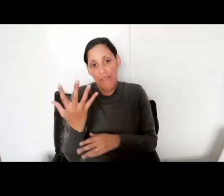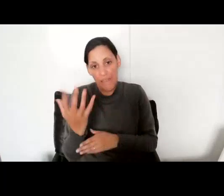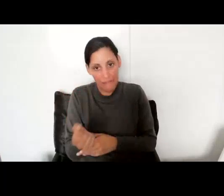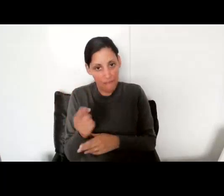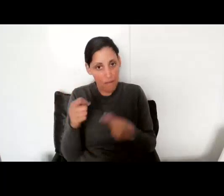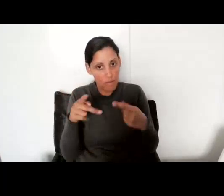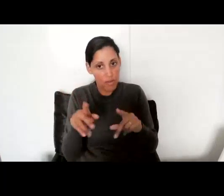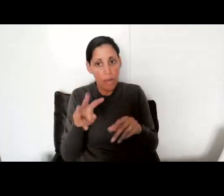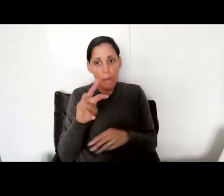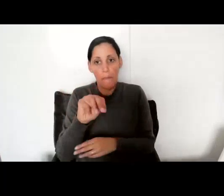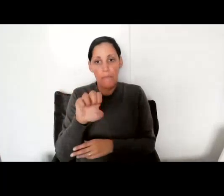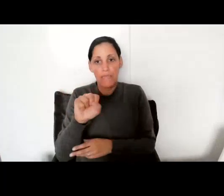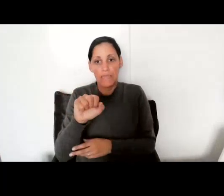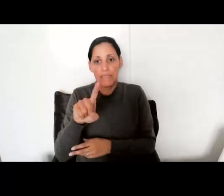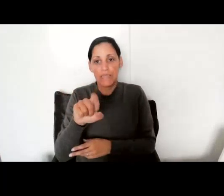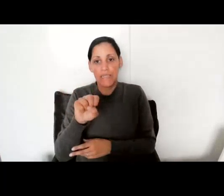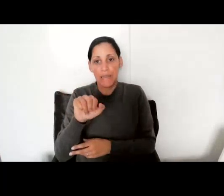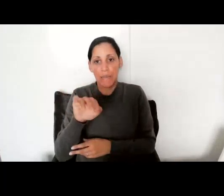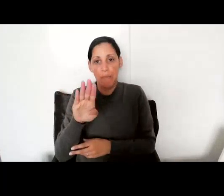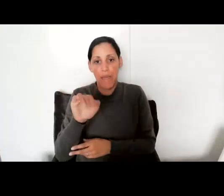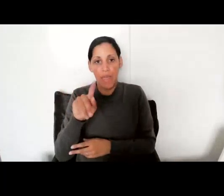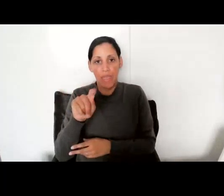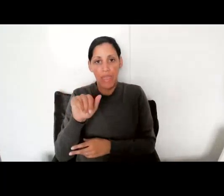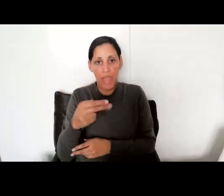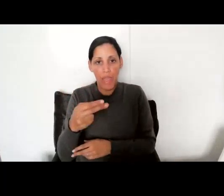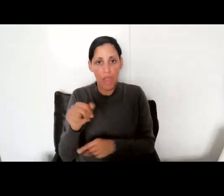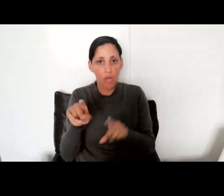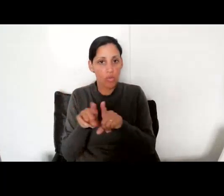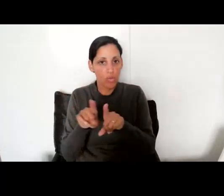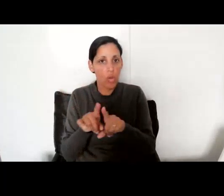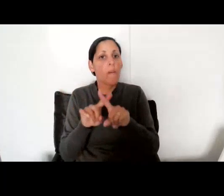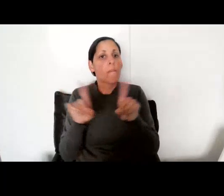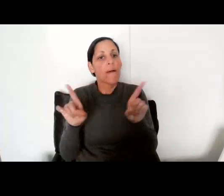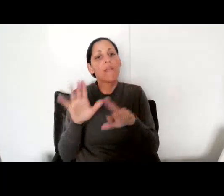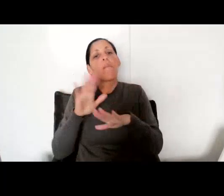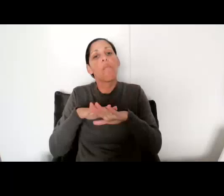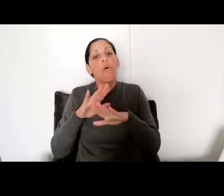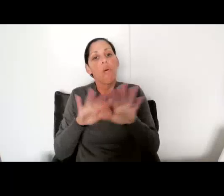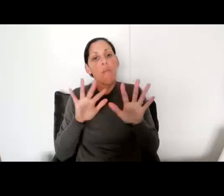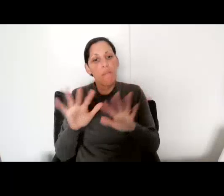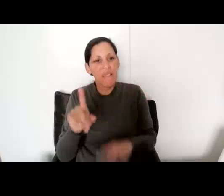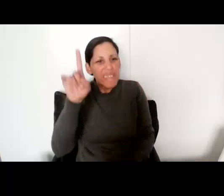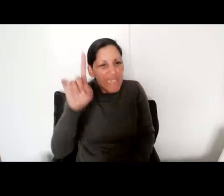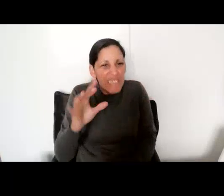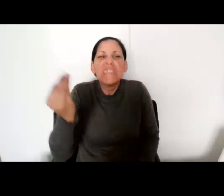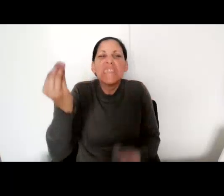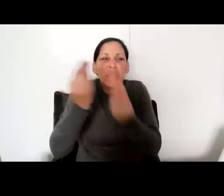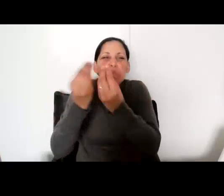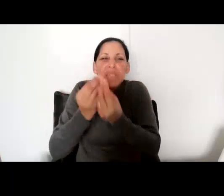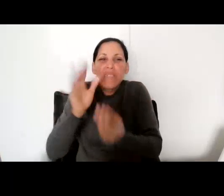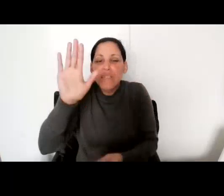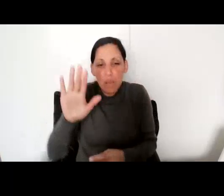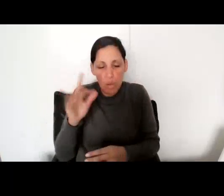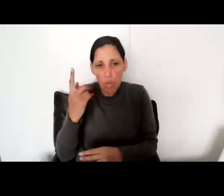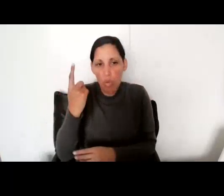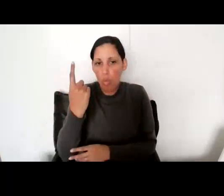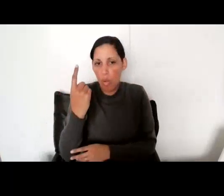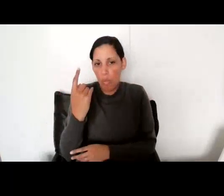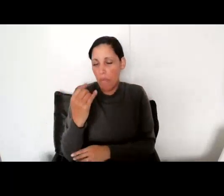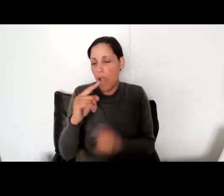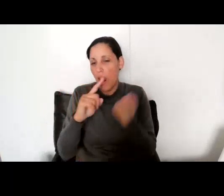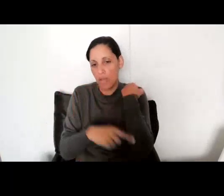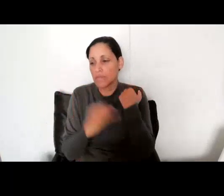I'll keep it so that we'll give more time for people to contribute. All right. I wanted to Alice? add one thing. Sorry, Prof. I Yes. just want to add one